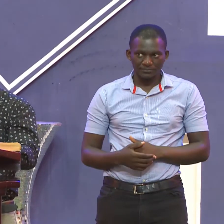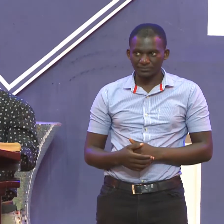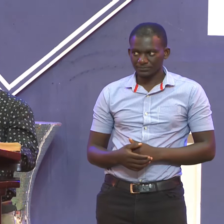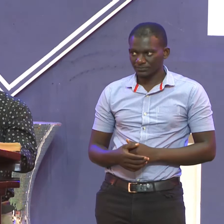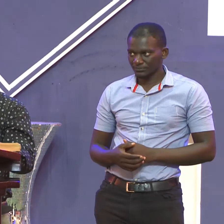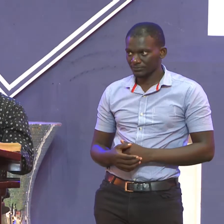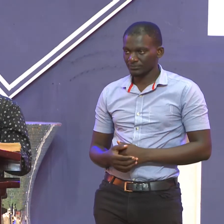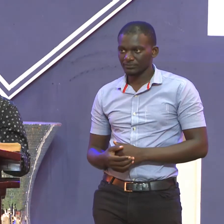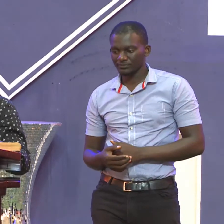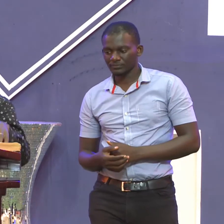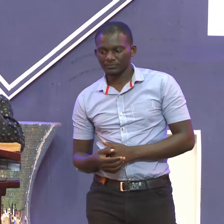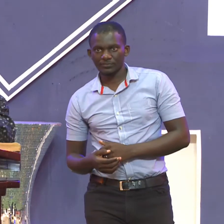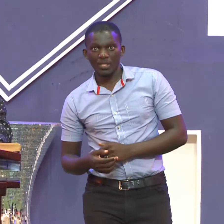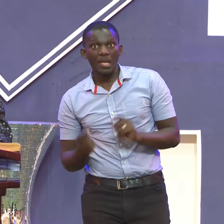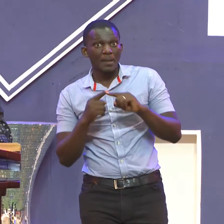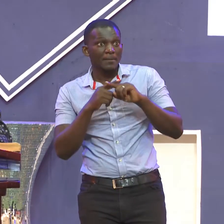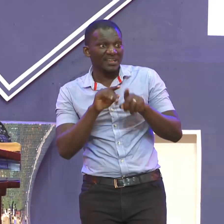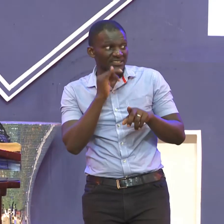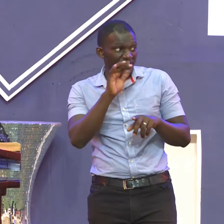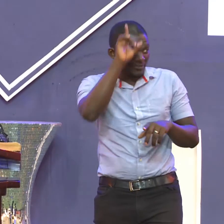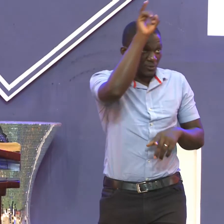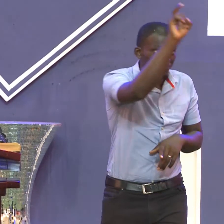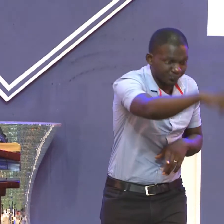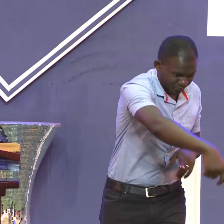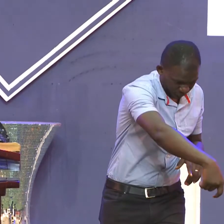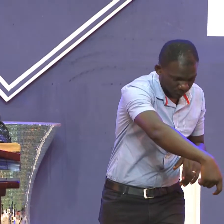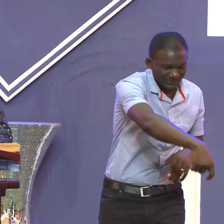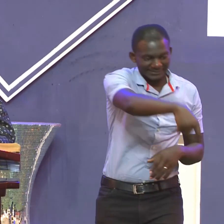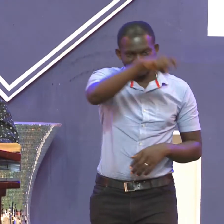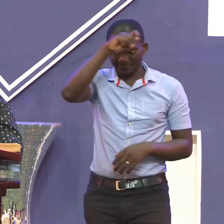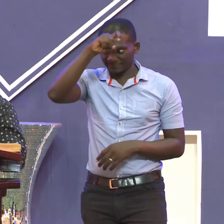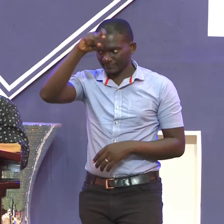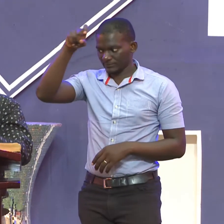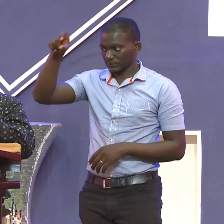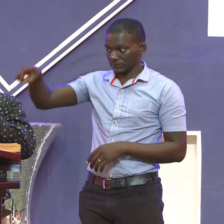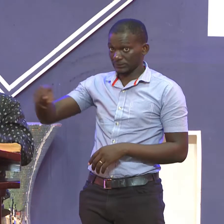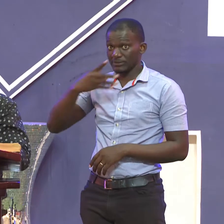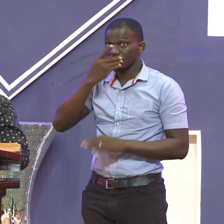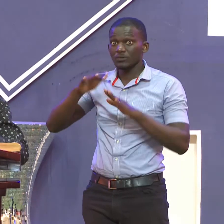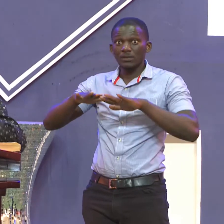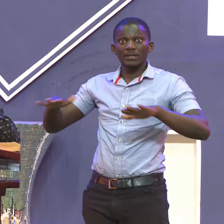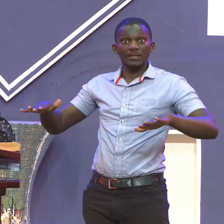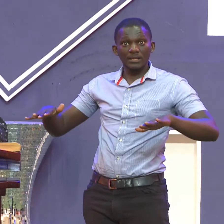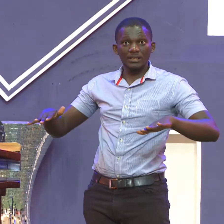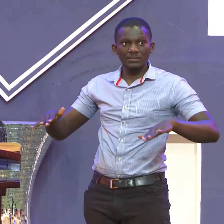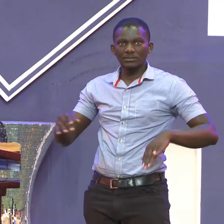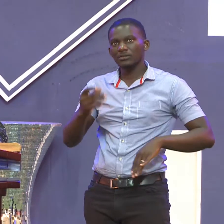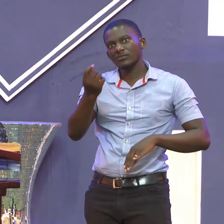potential and speed the while in water. Naye senga okijjayo mu mazzi. But if you dare take it away from it, it